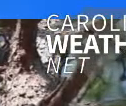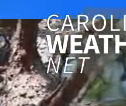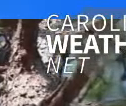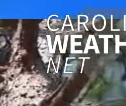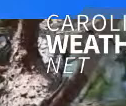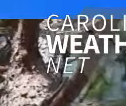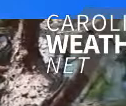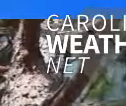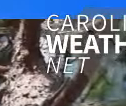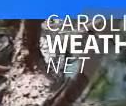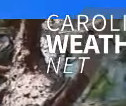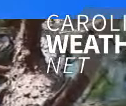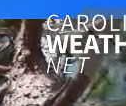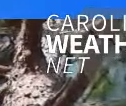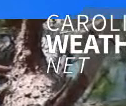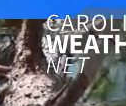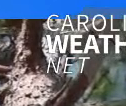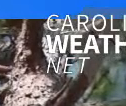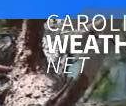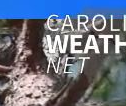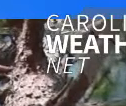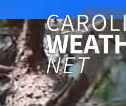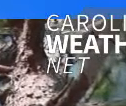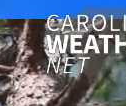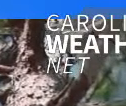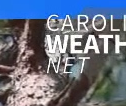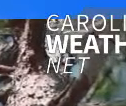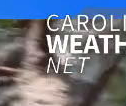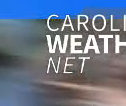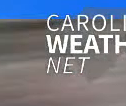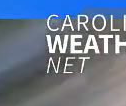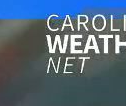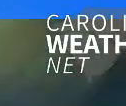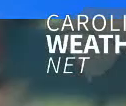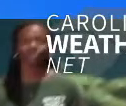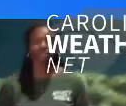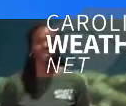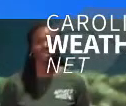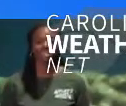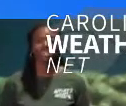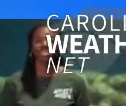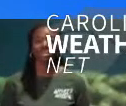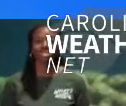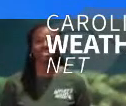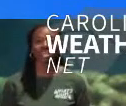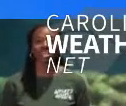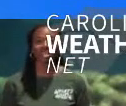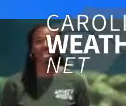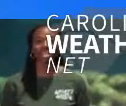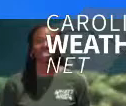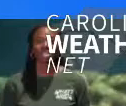there. Watching this band here, this band still continues to pivot over some of the same areas